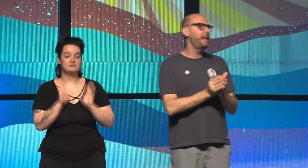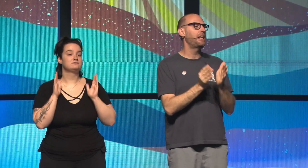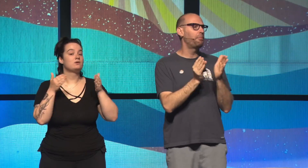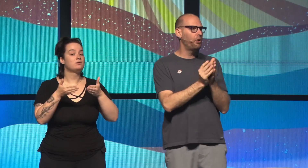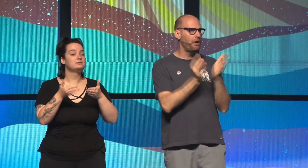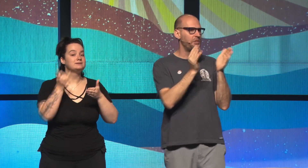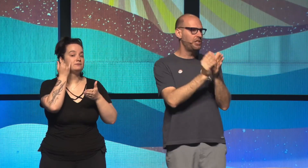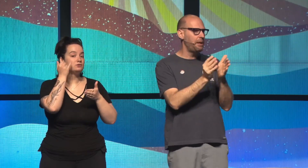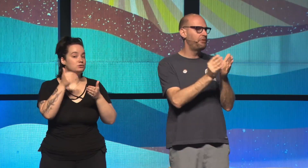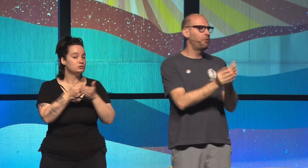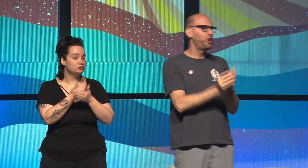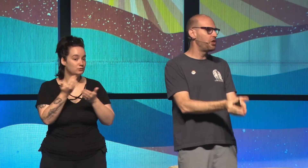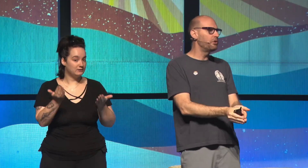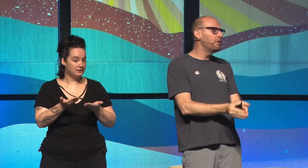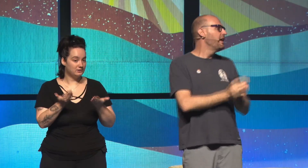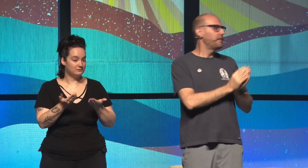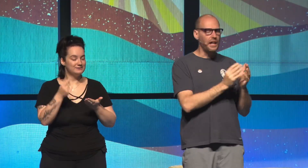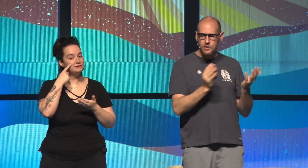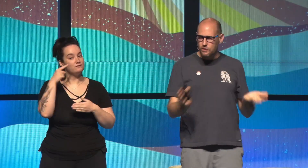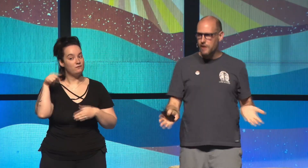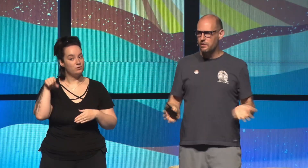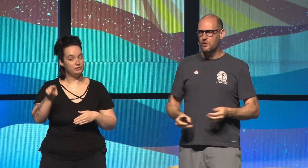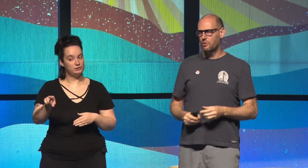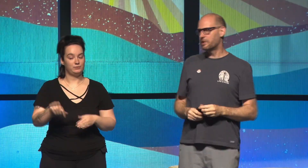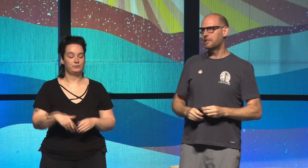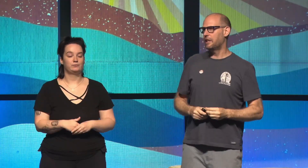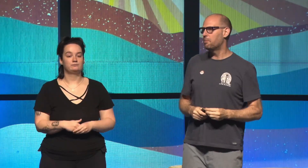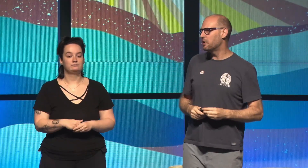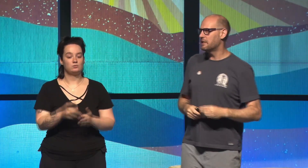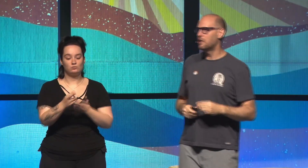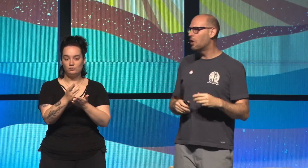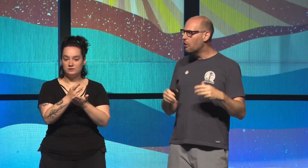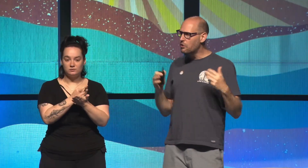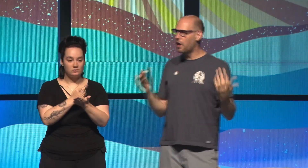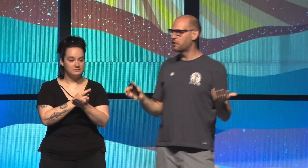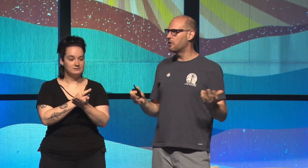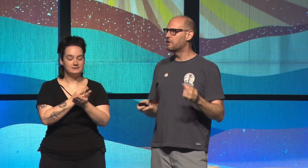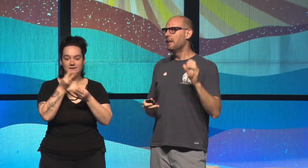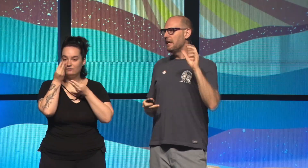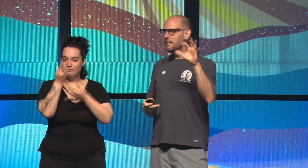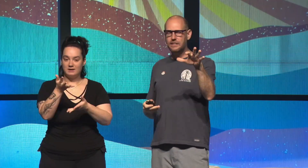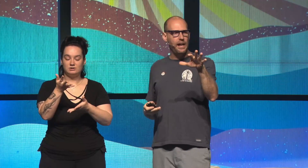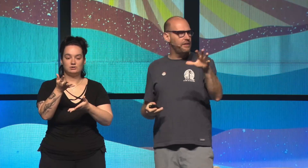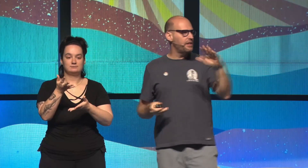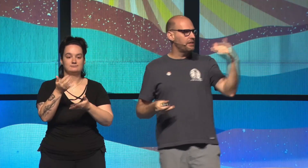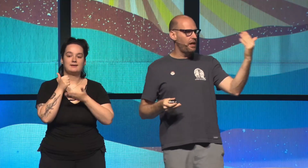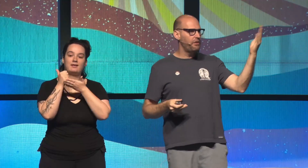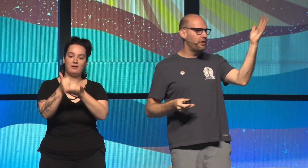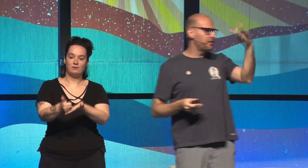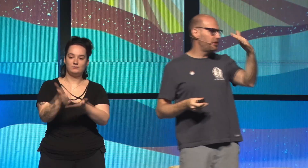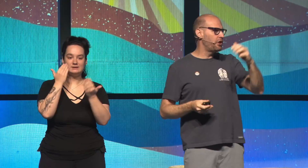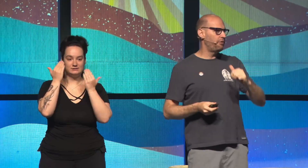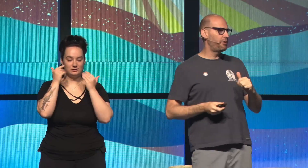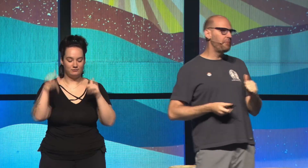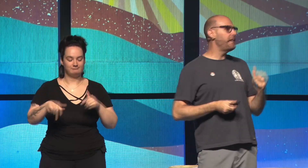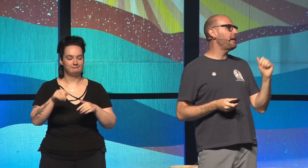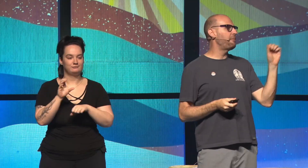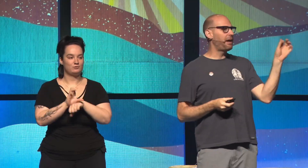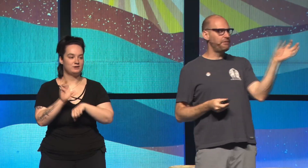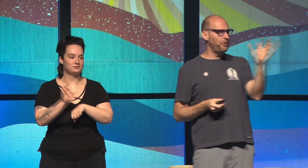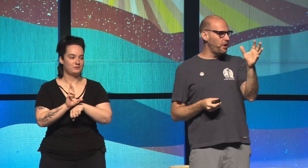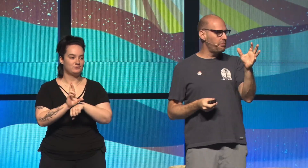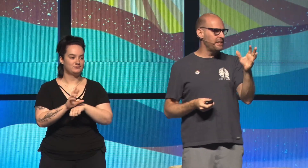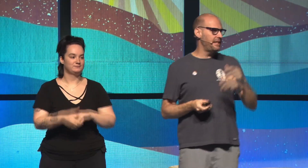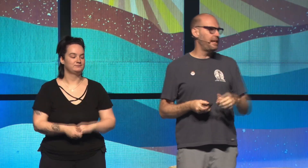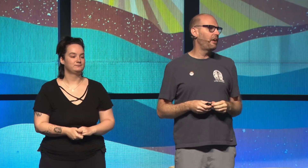guest today, that program is shaped for you. Lots of great resources to help you get to know Crossroads. Inside of the cover, there's a little note from me, and